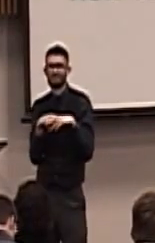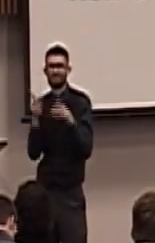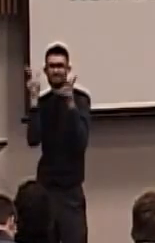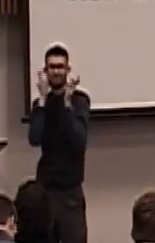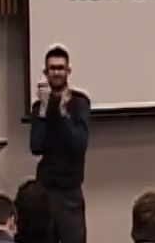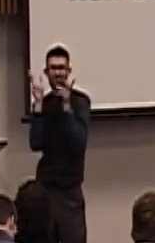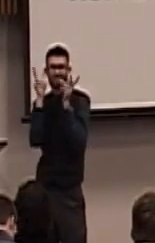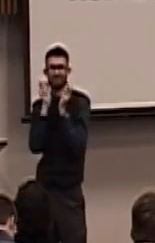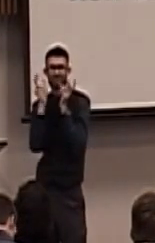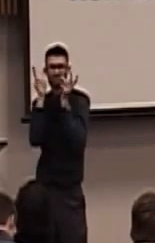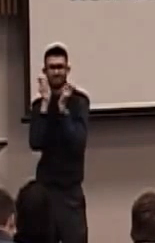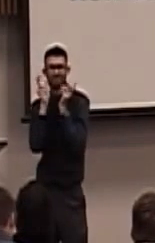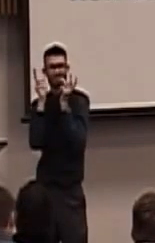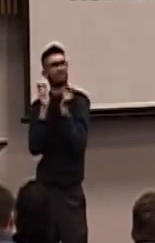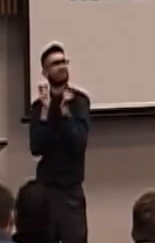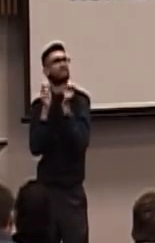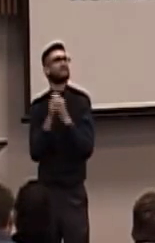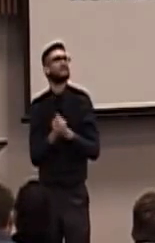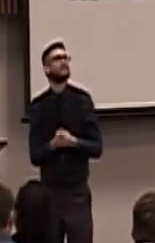Construction continues.